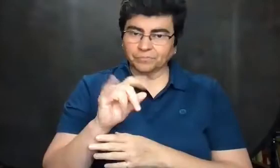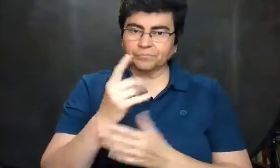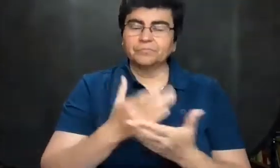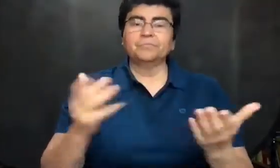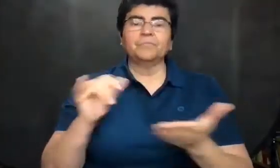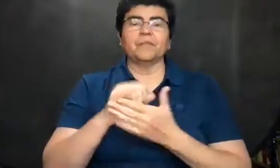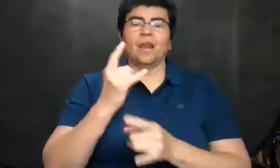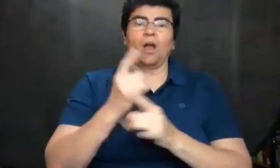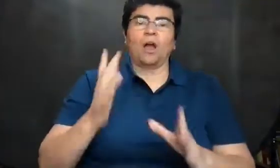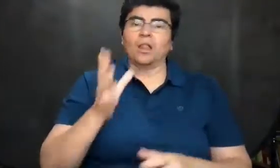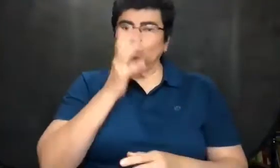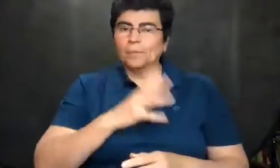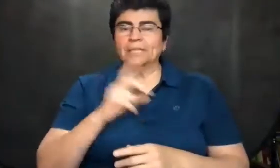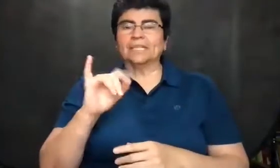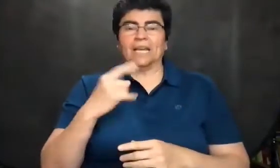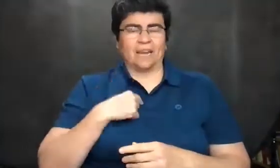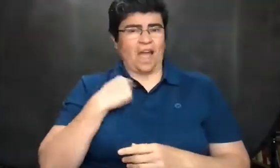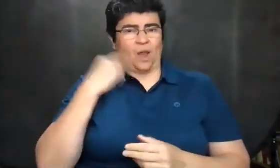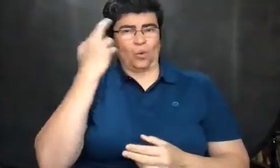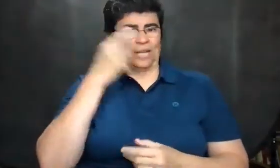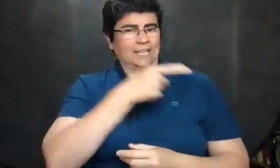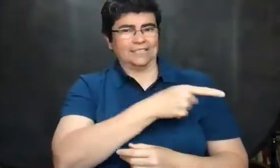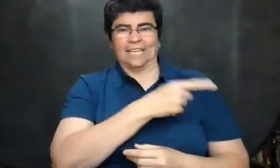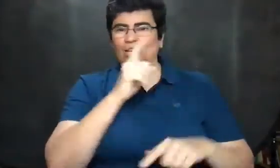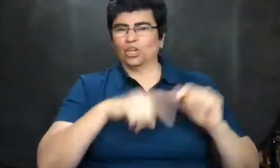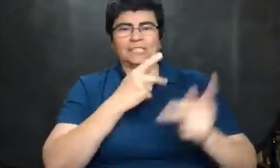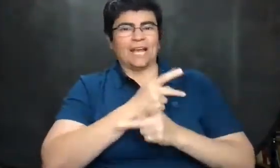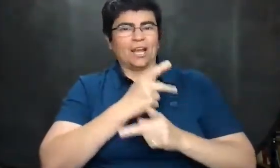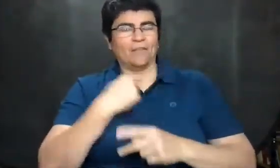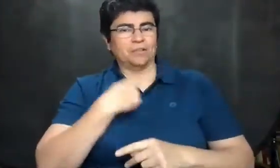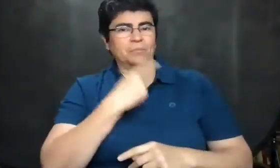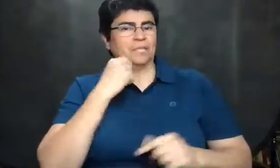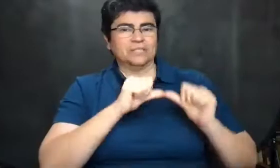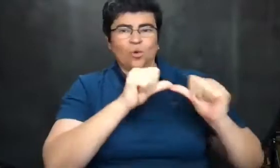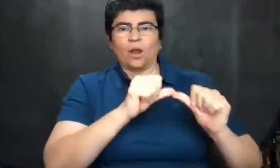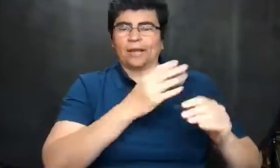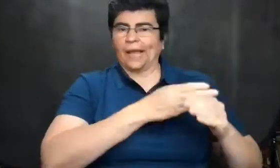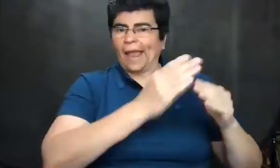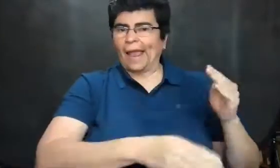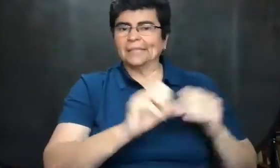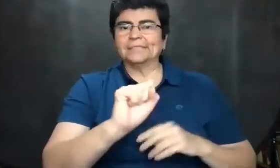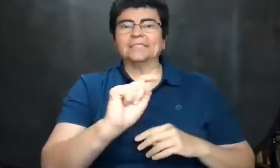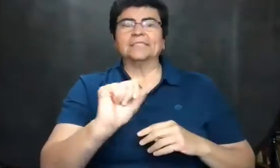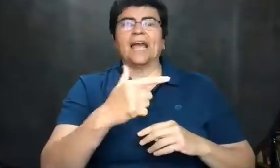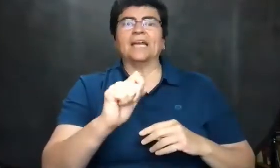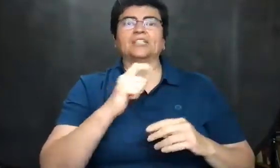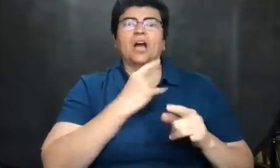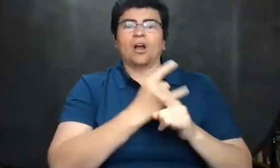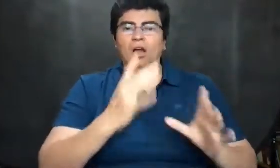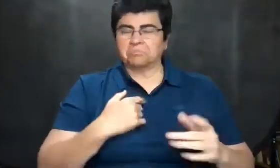know, I realized that he wasn't able to care for us because he was chronic end stage alcoholic. So I went to college, I got a